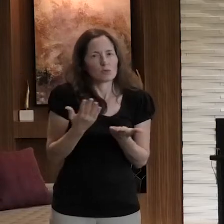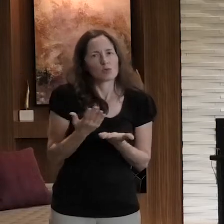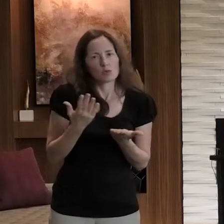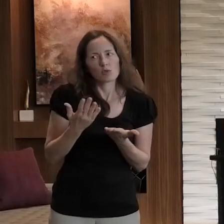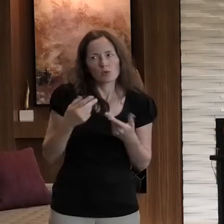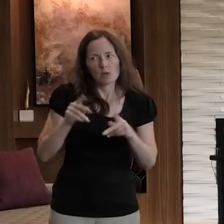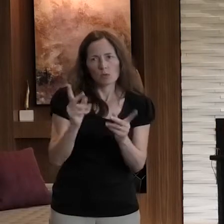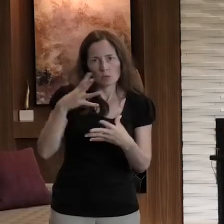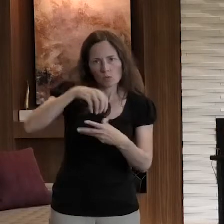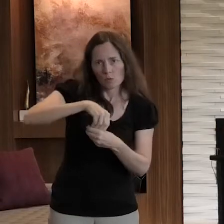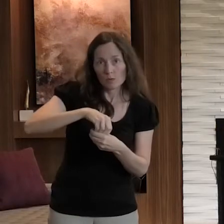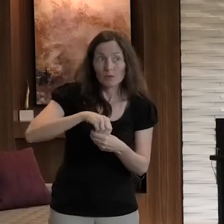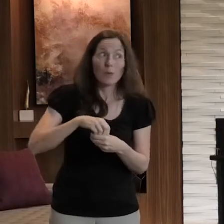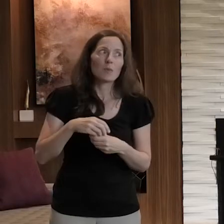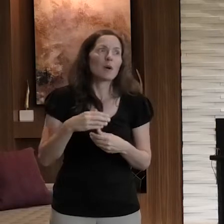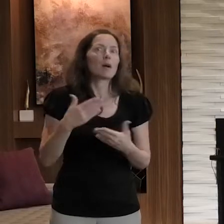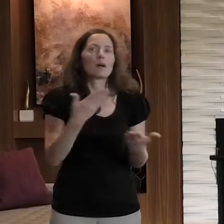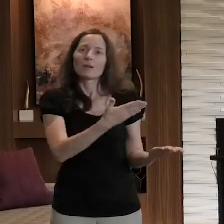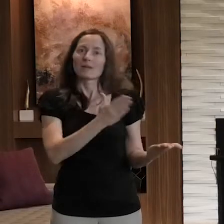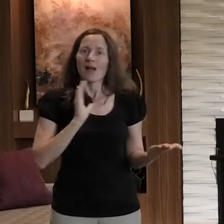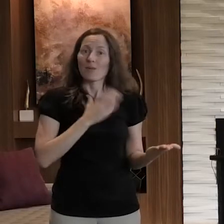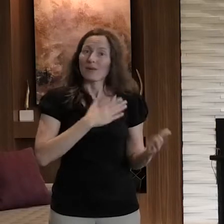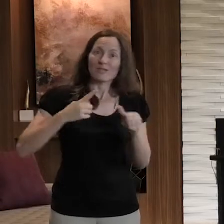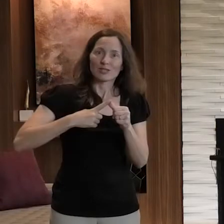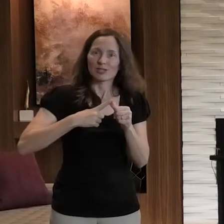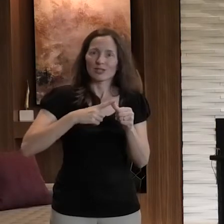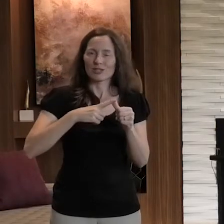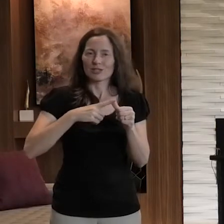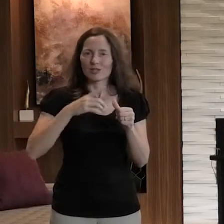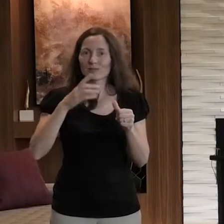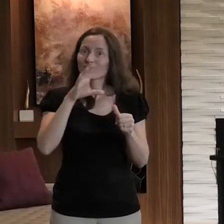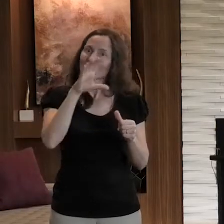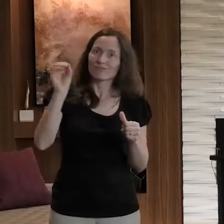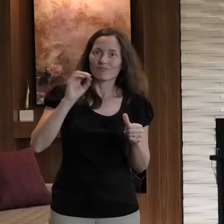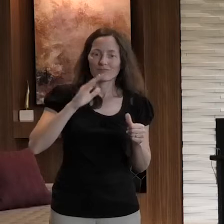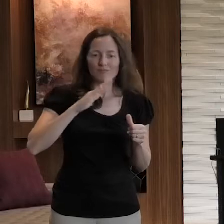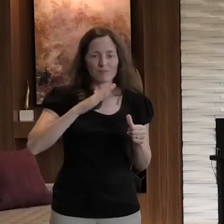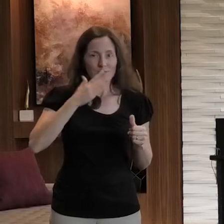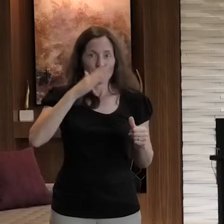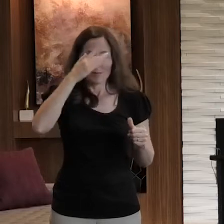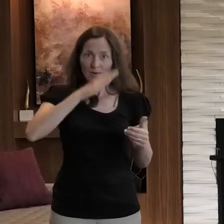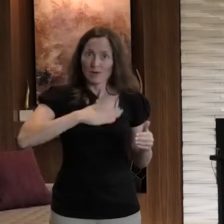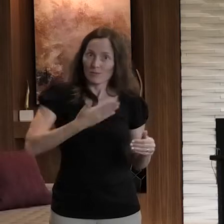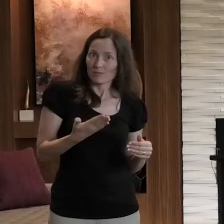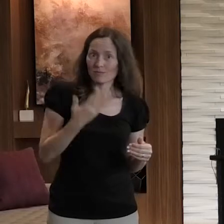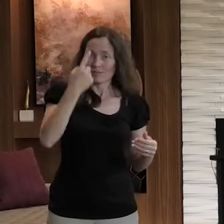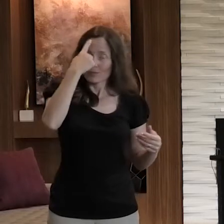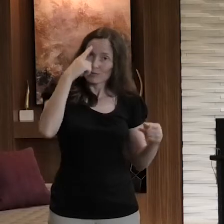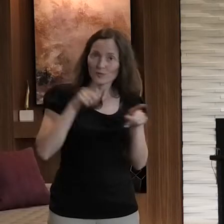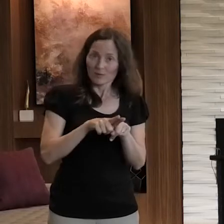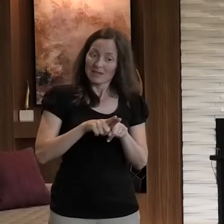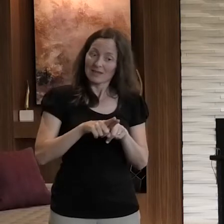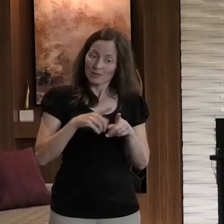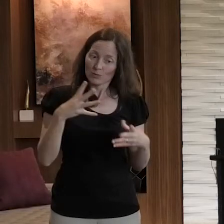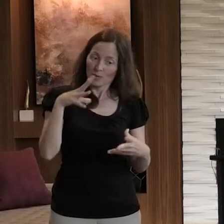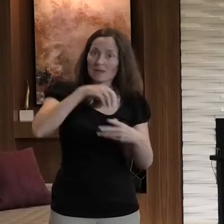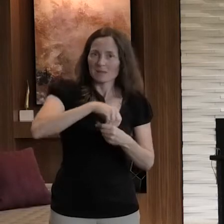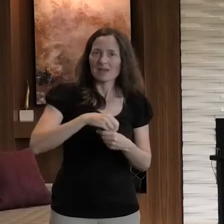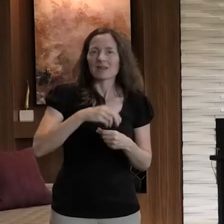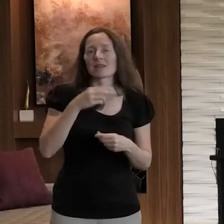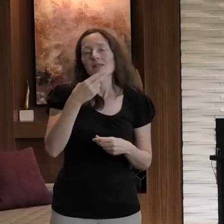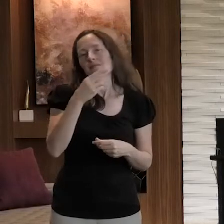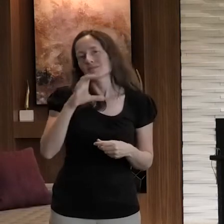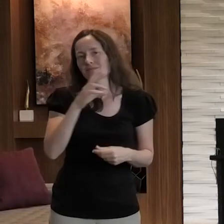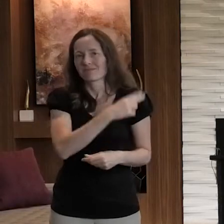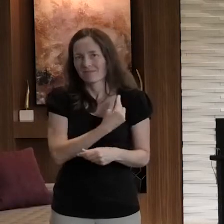the hospital is our first employer, and they stepped right up and we're willing to participate. And that takes